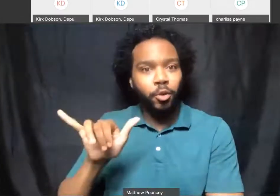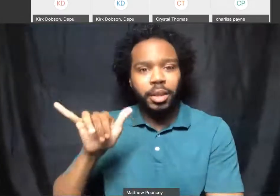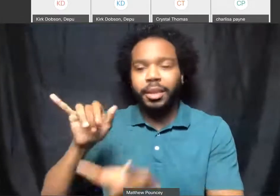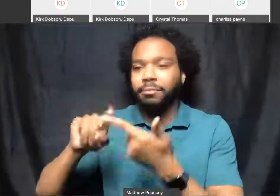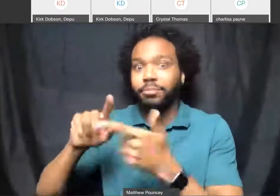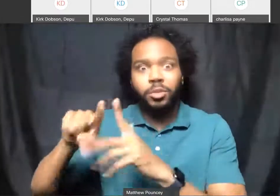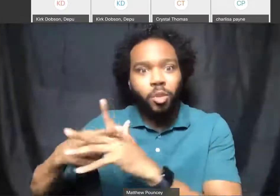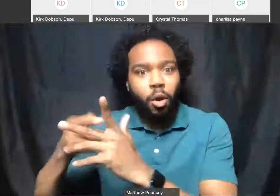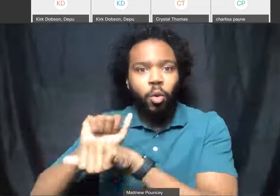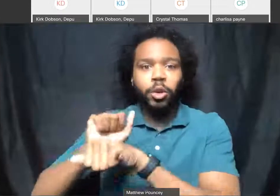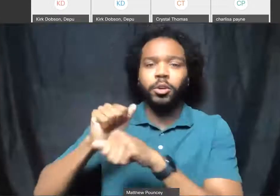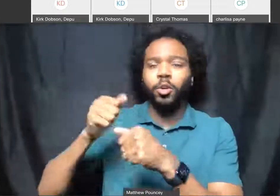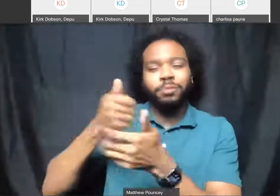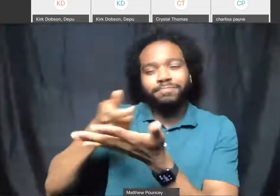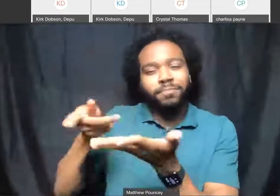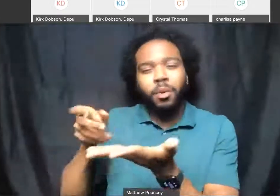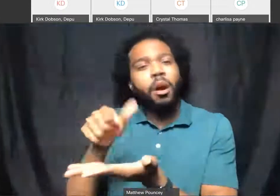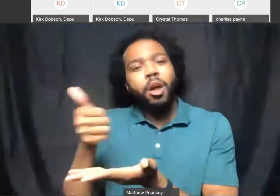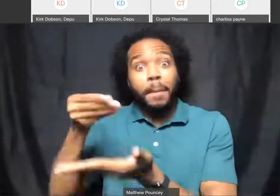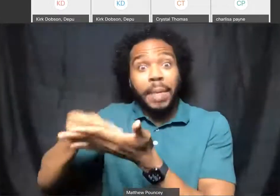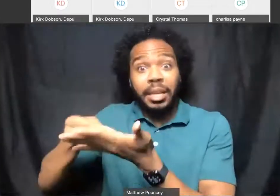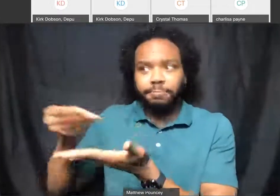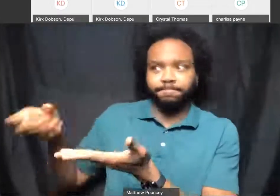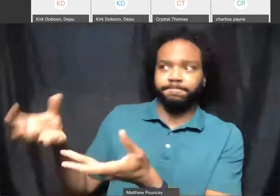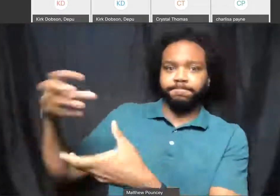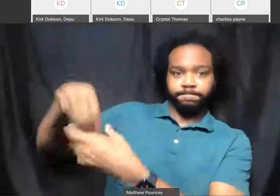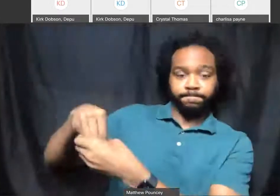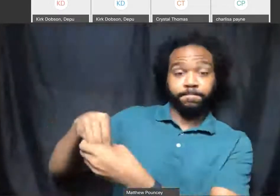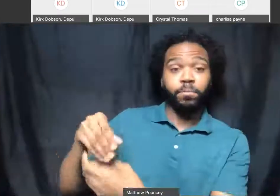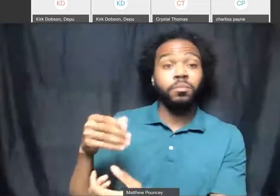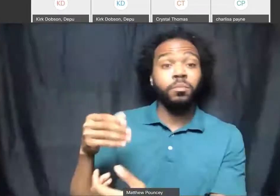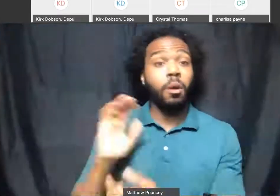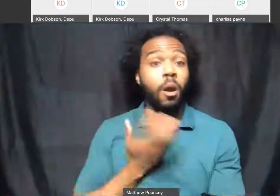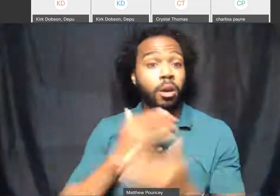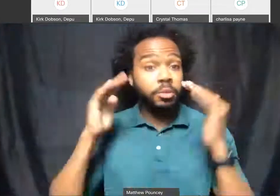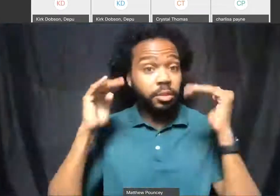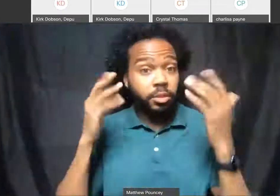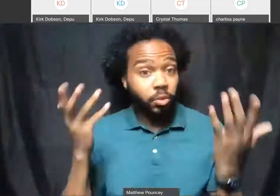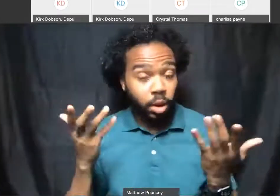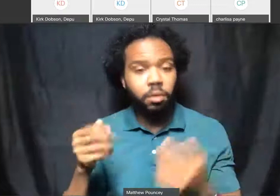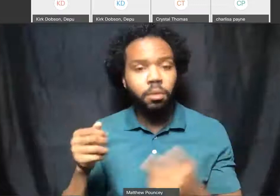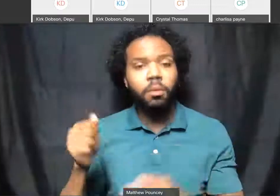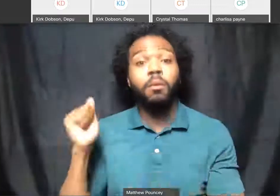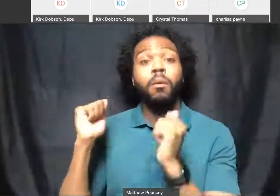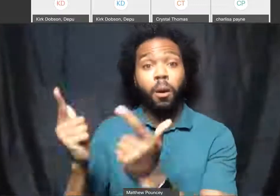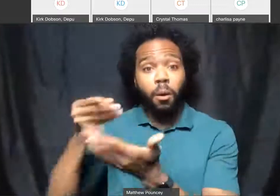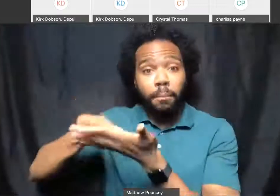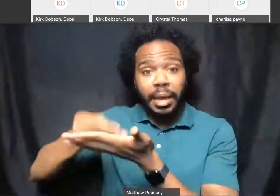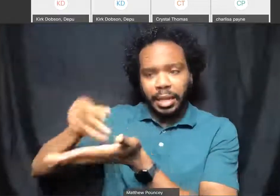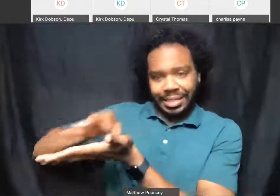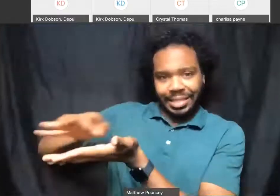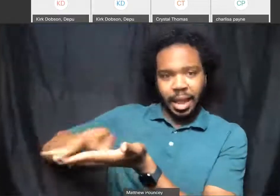other funds come in. And the expectation is that all monies are accounted for